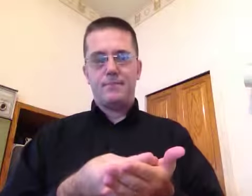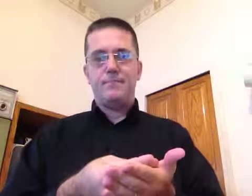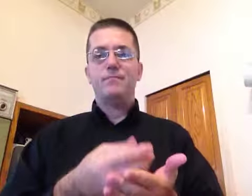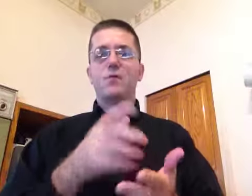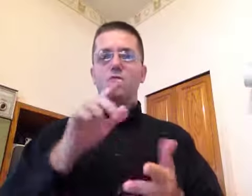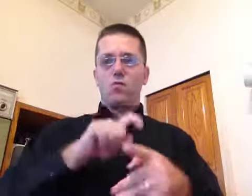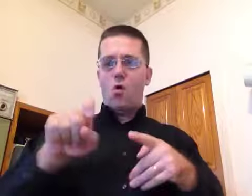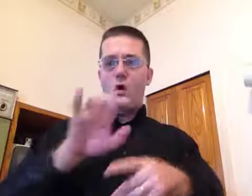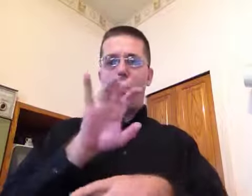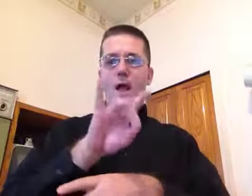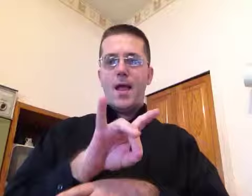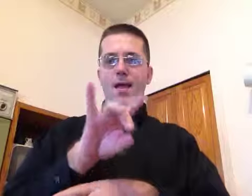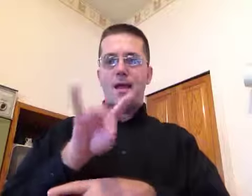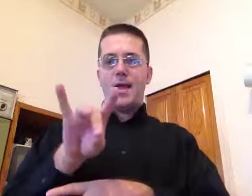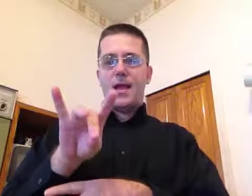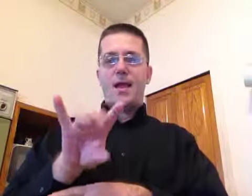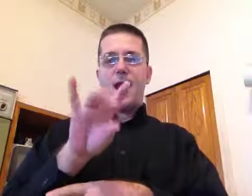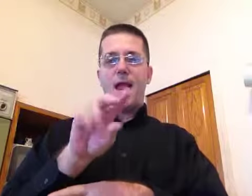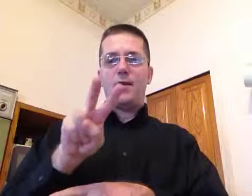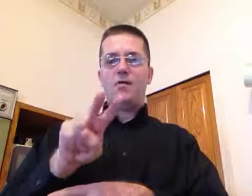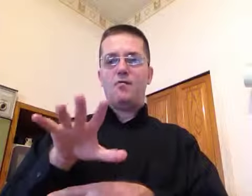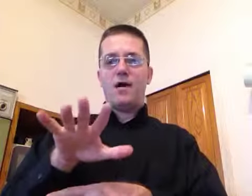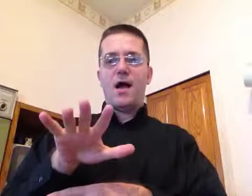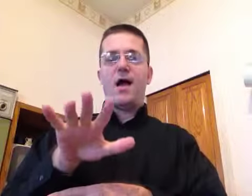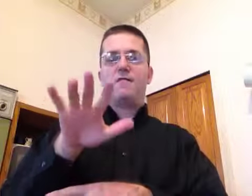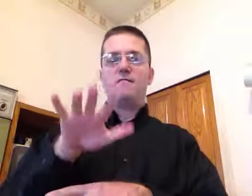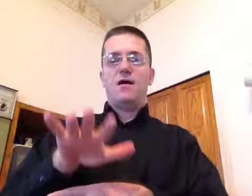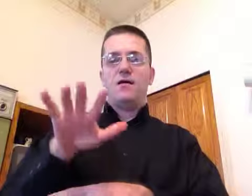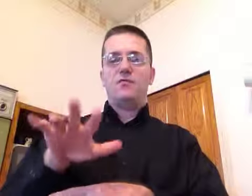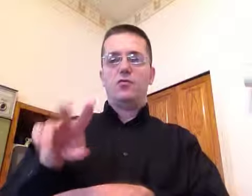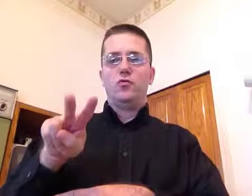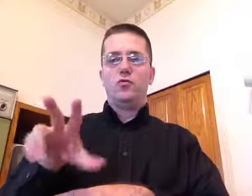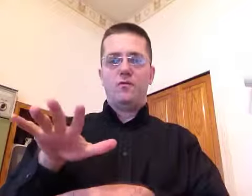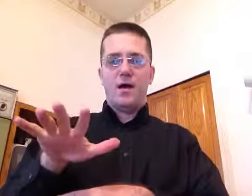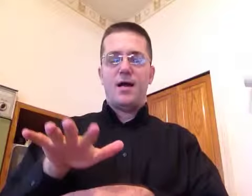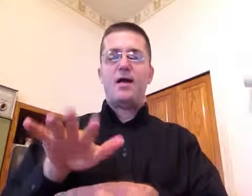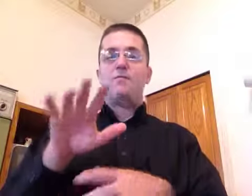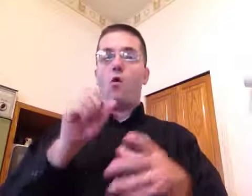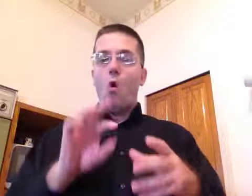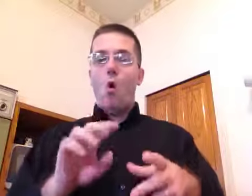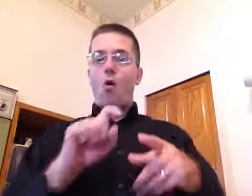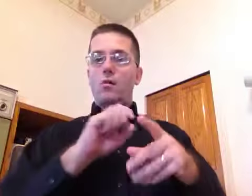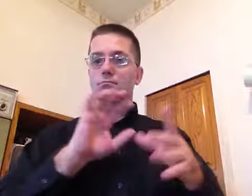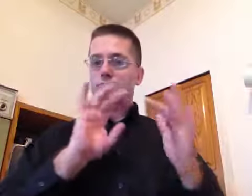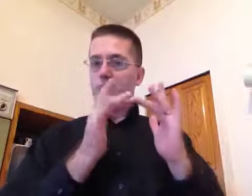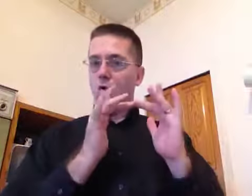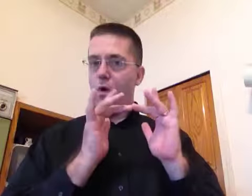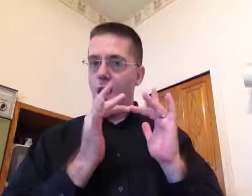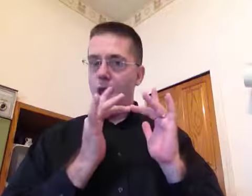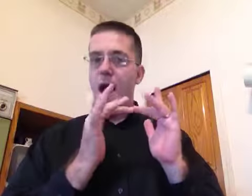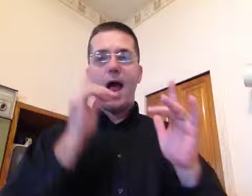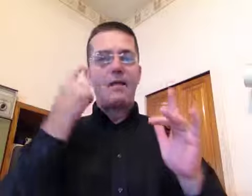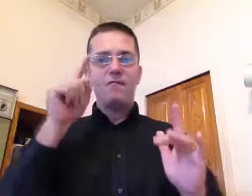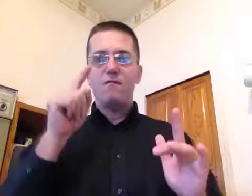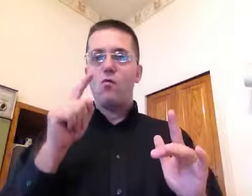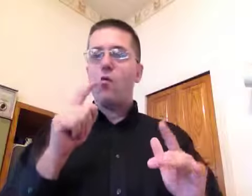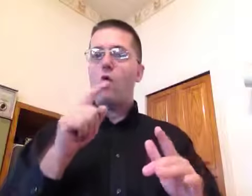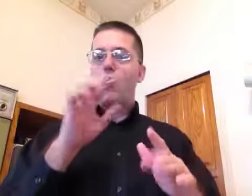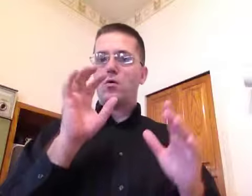888-825-5225. And, of course, you can go online at DaveRamsey.com. Click on Dave's email. Keep your emails brief and to the point, and we do